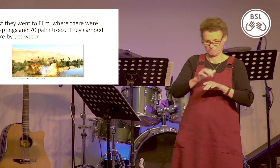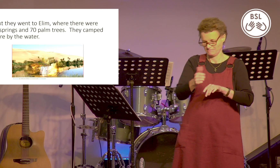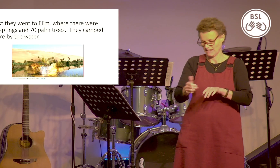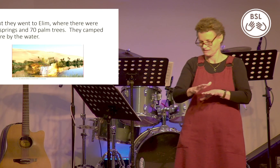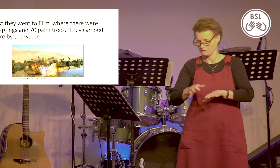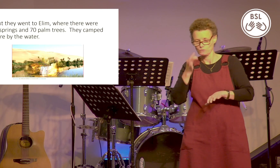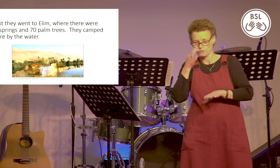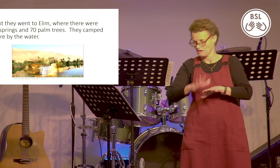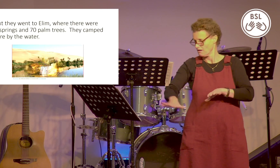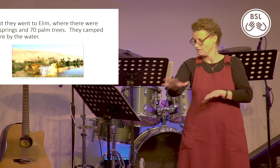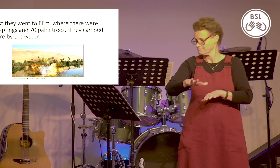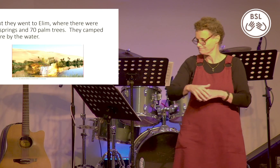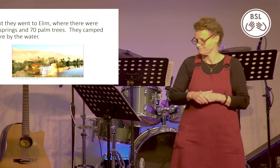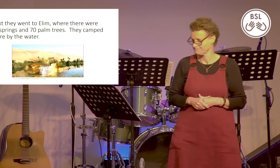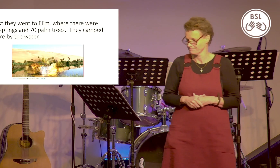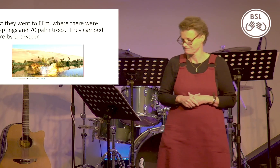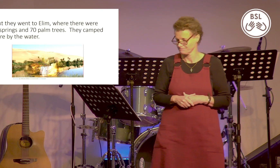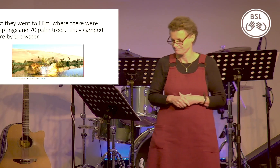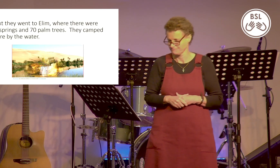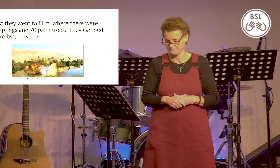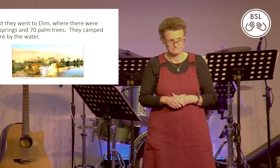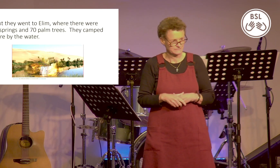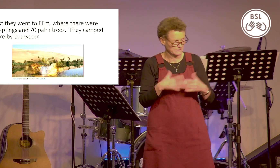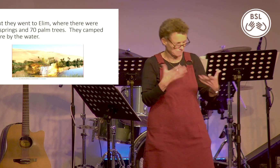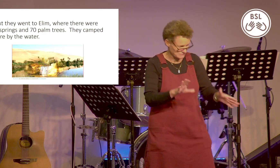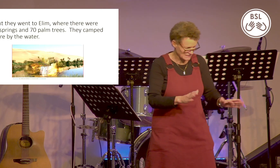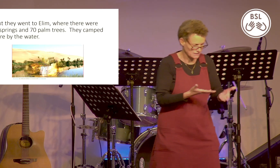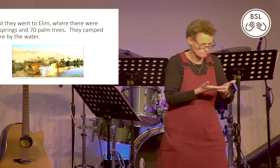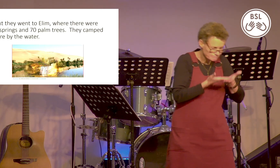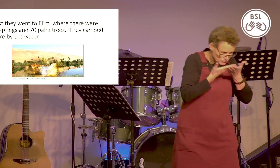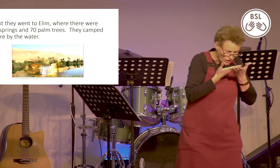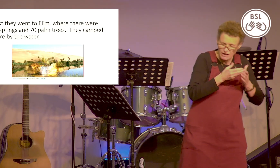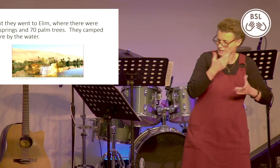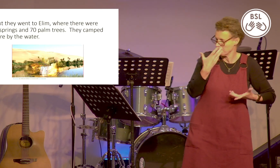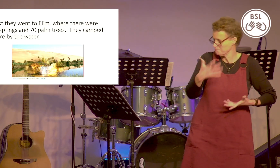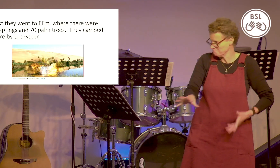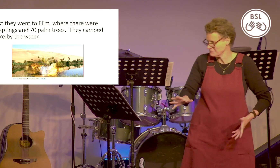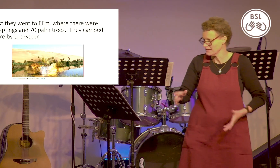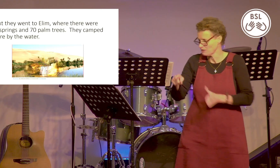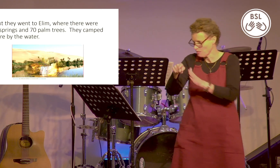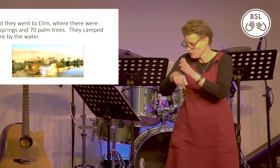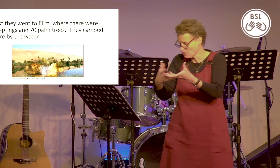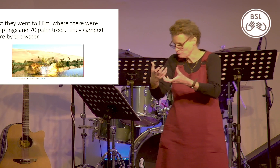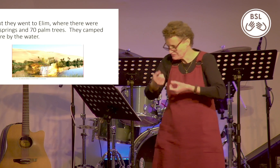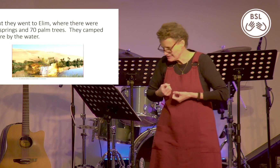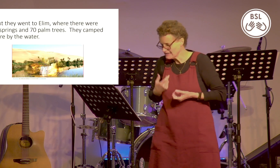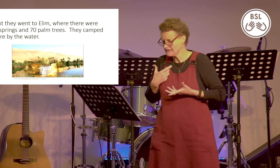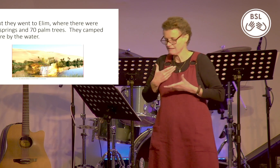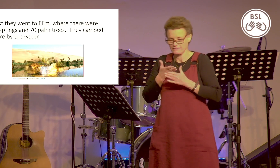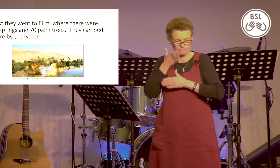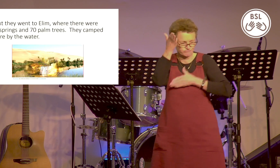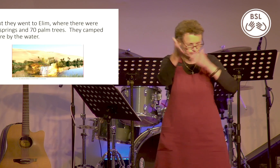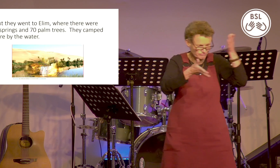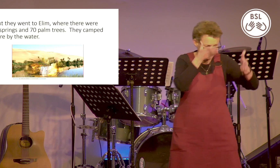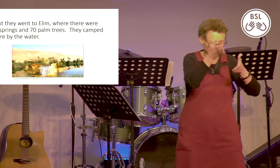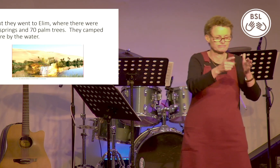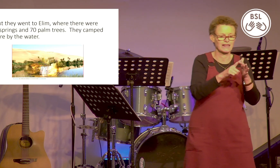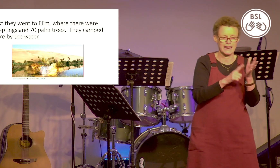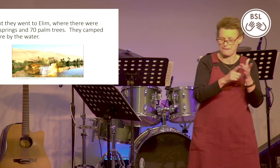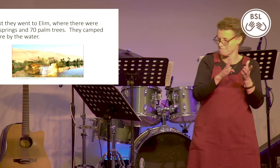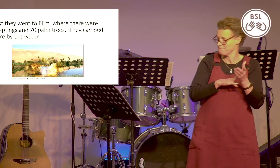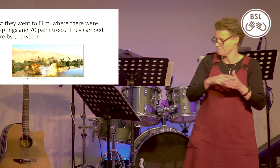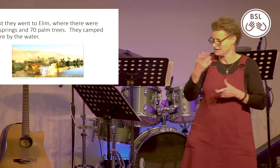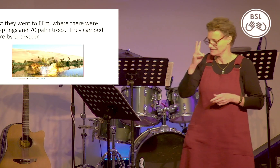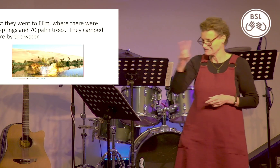12 springs and 70 palm trees. They camped there by the water. So they'd been to Marah,